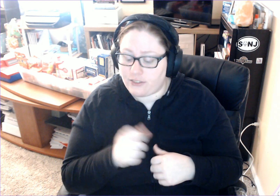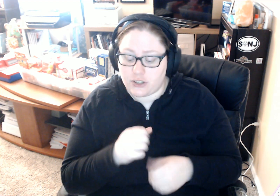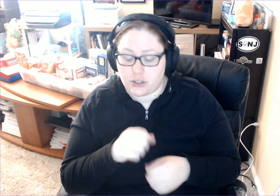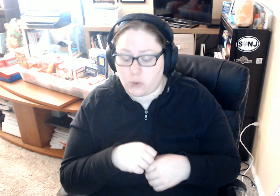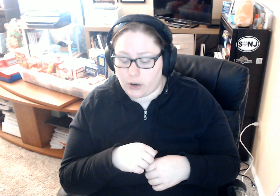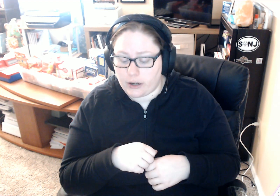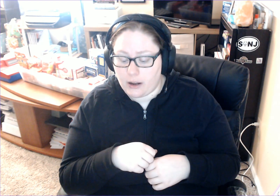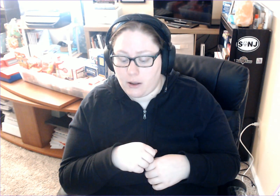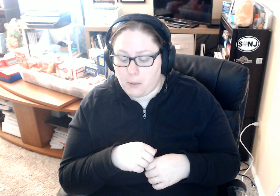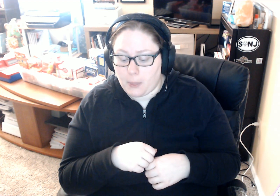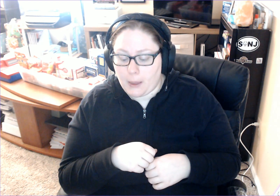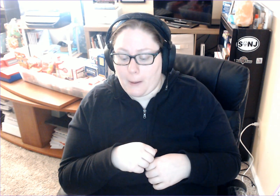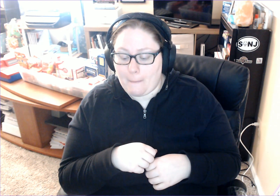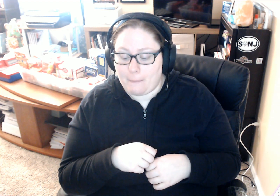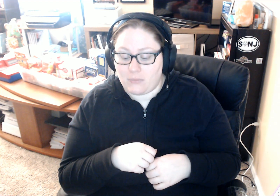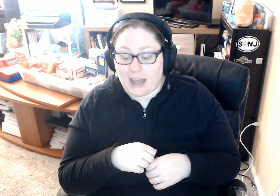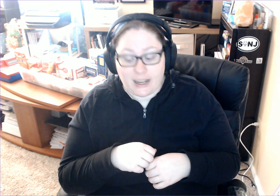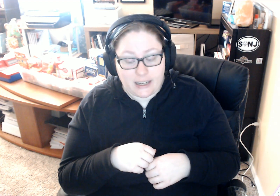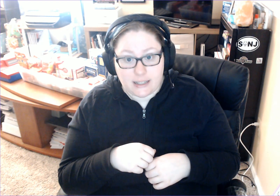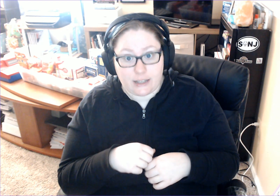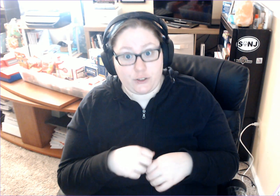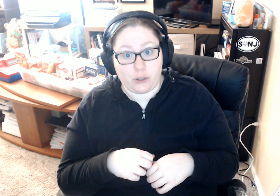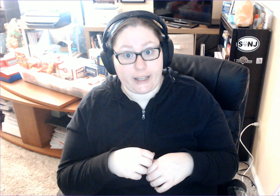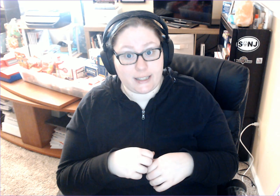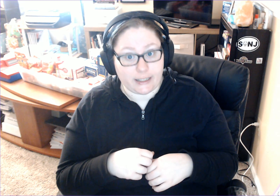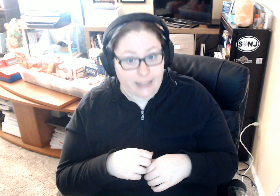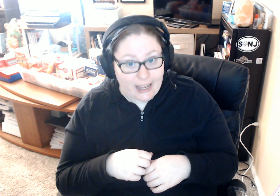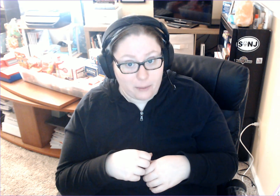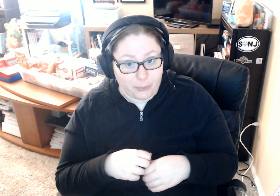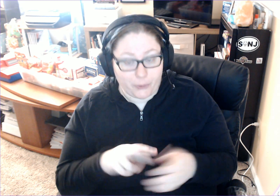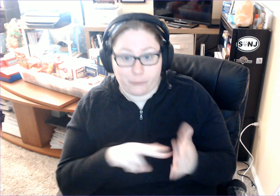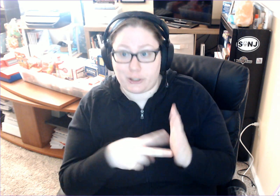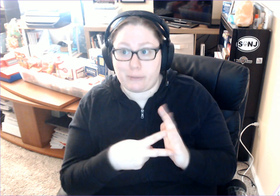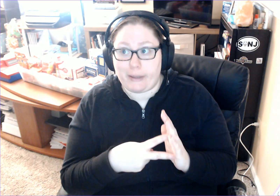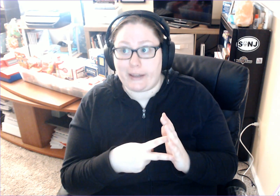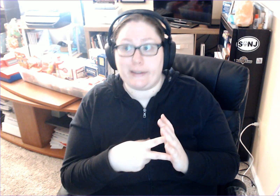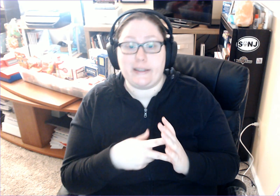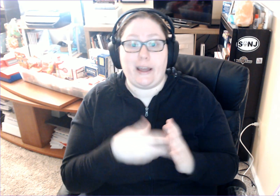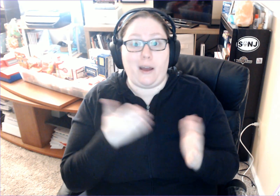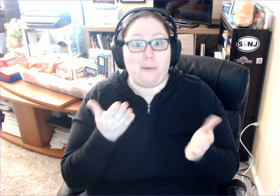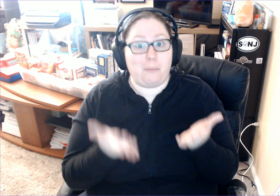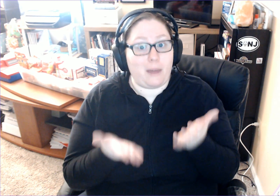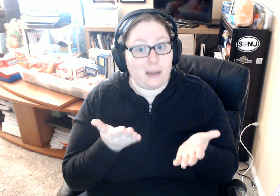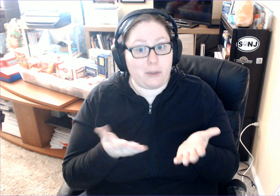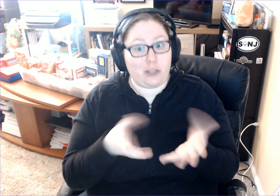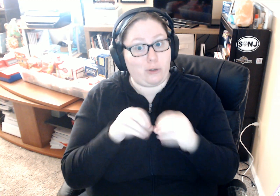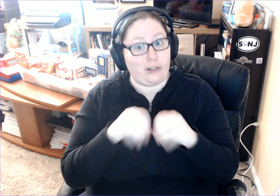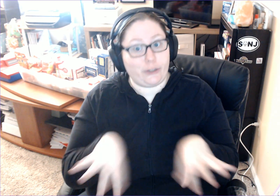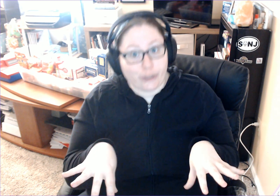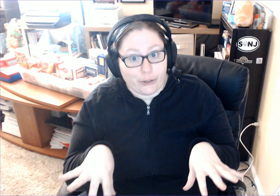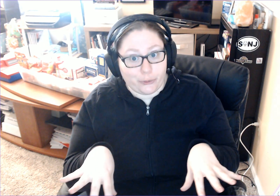sort. That is if you like to gamble, which means maybe you can lose,